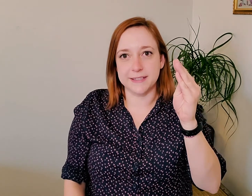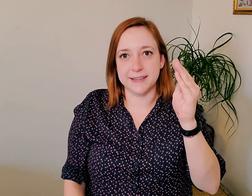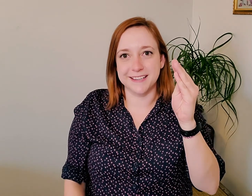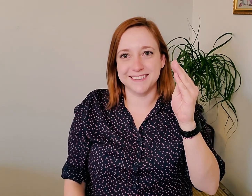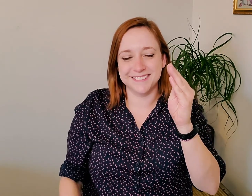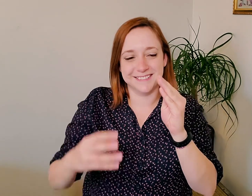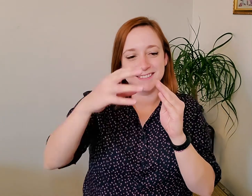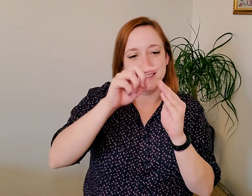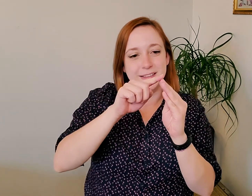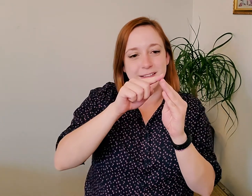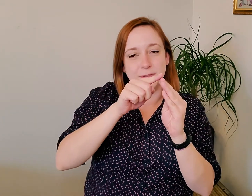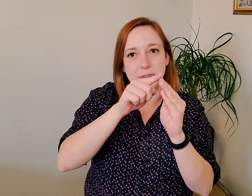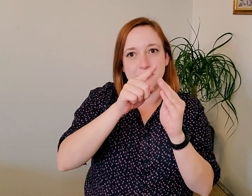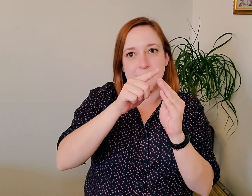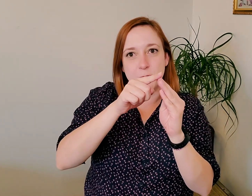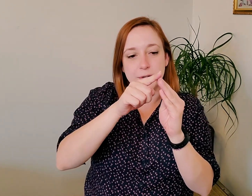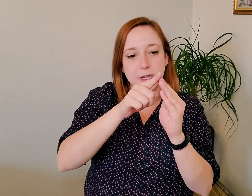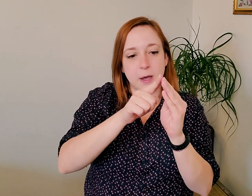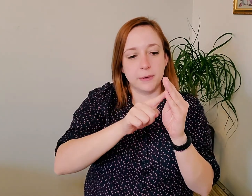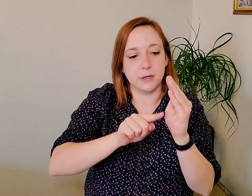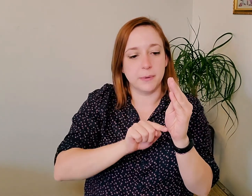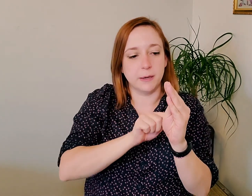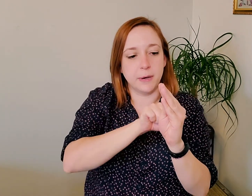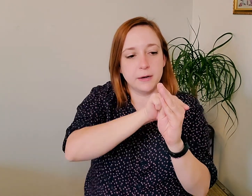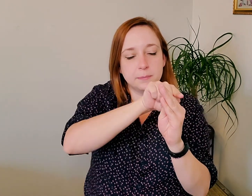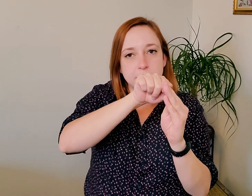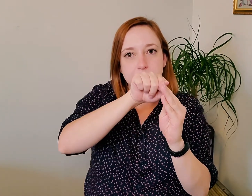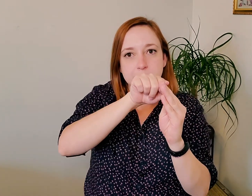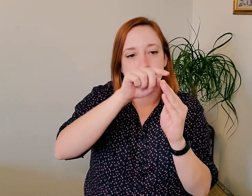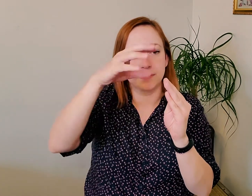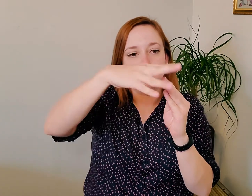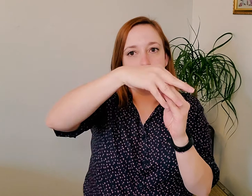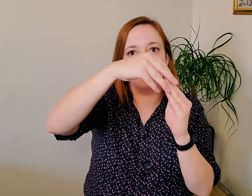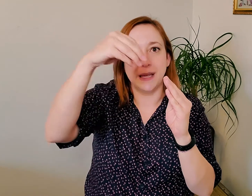it? With a small top and a big bottom. Pear.